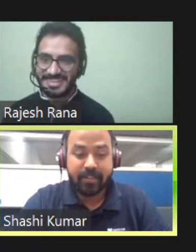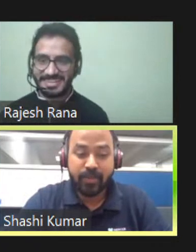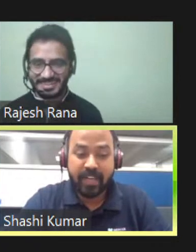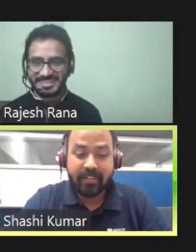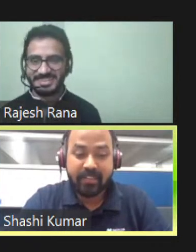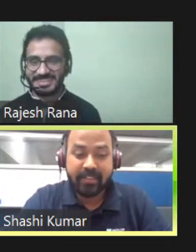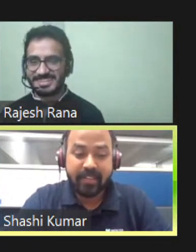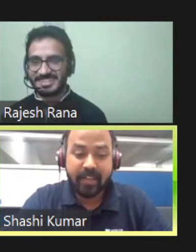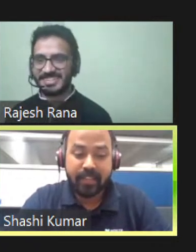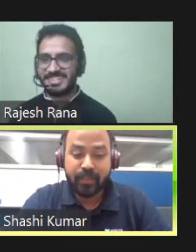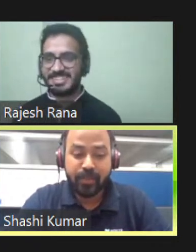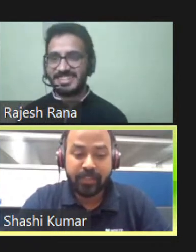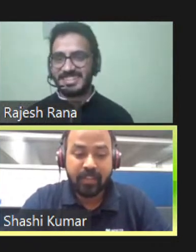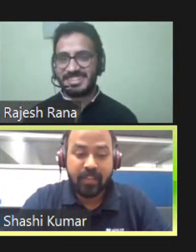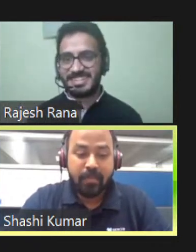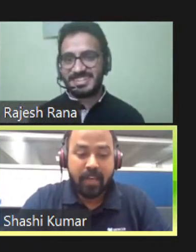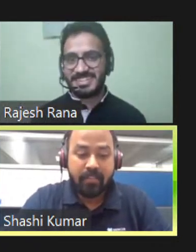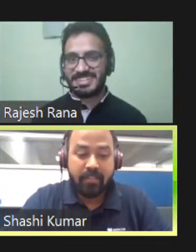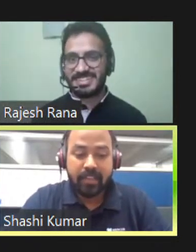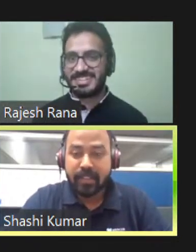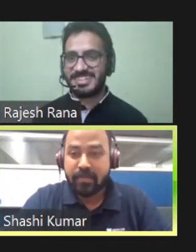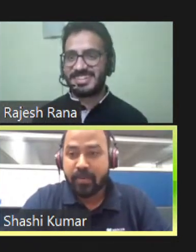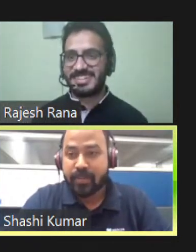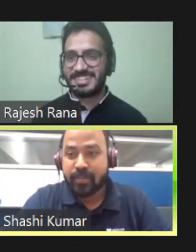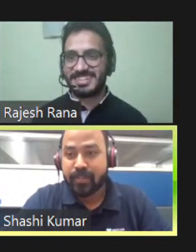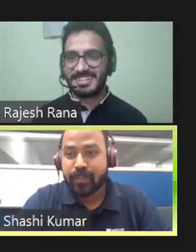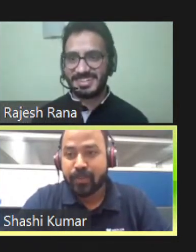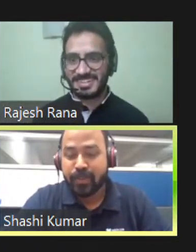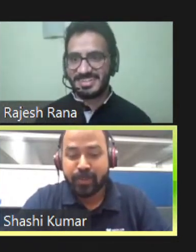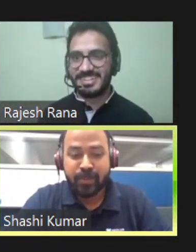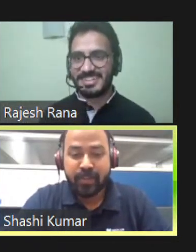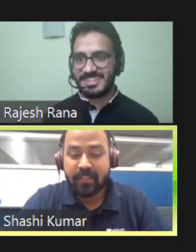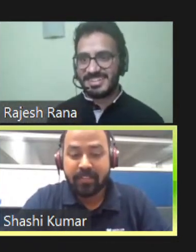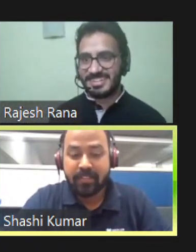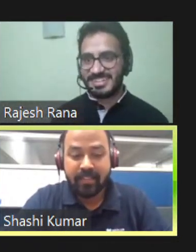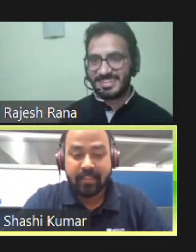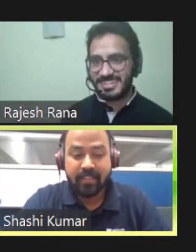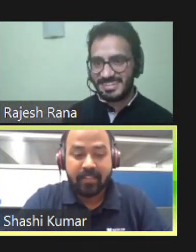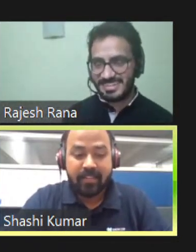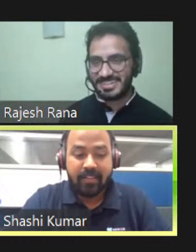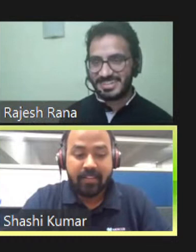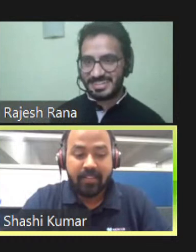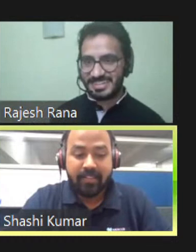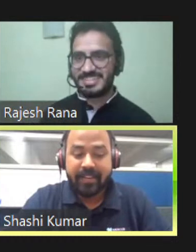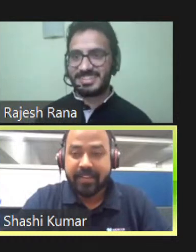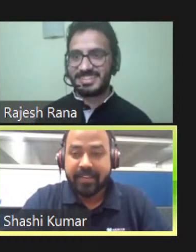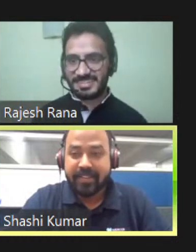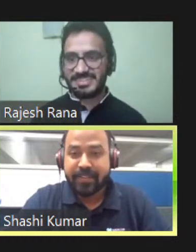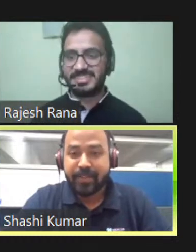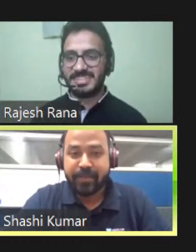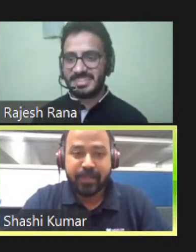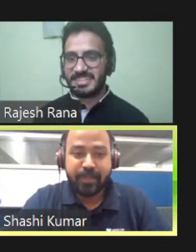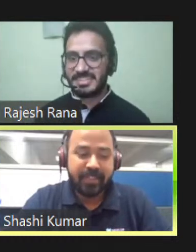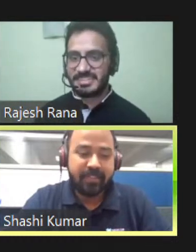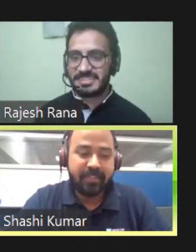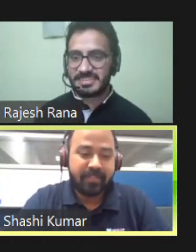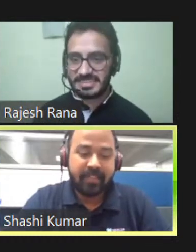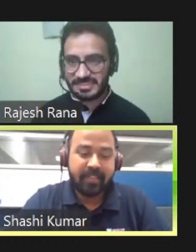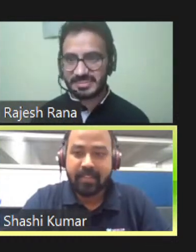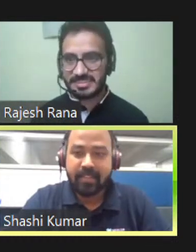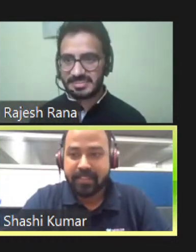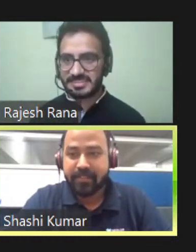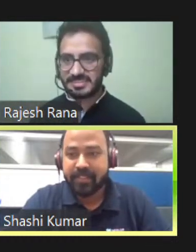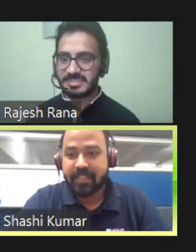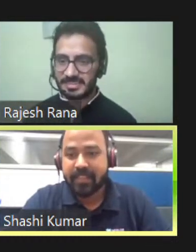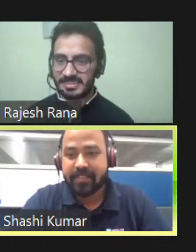here. So rightly said Ashutosh Pallavi Kashyap also. So you got to know another thing, right? So good. Thanks,